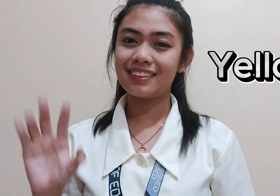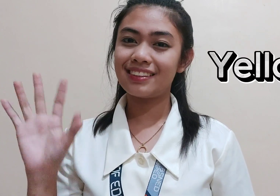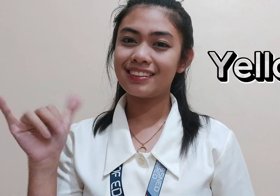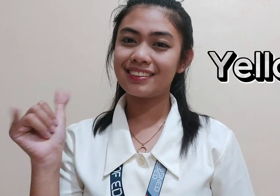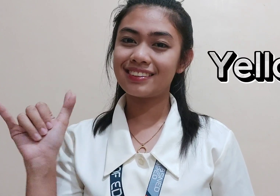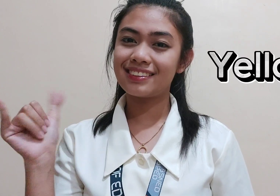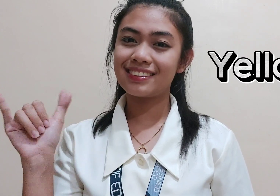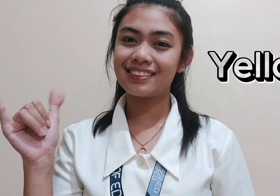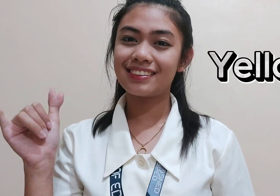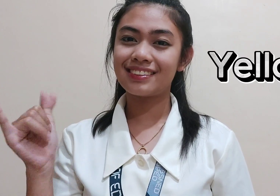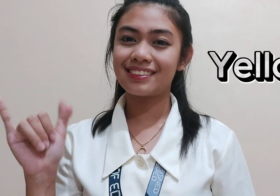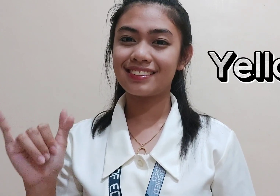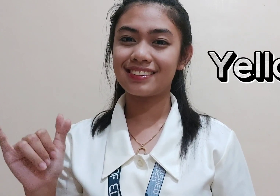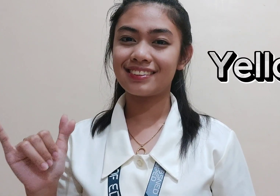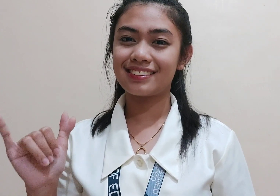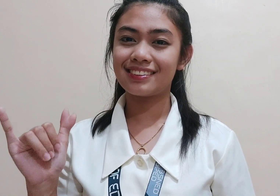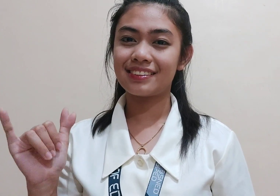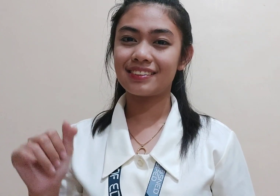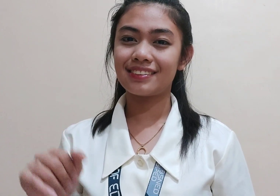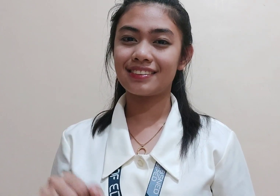Yellow, yellow.